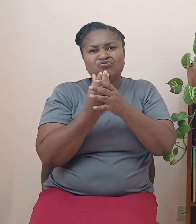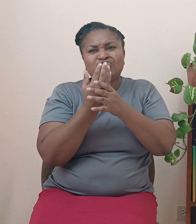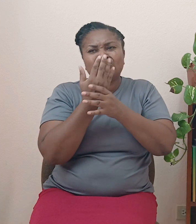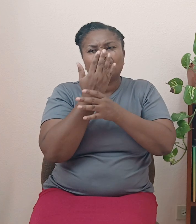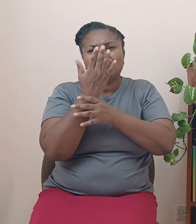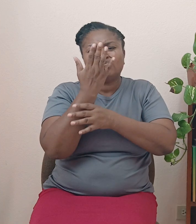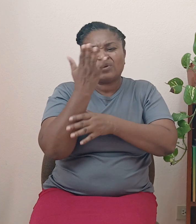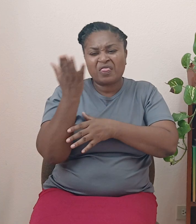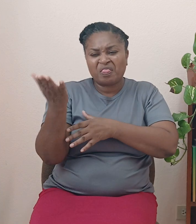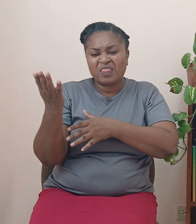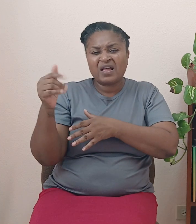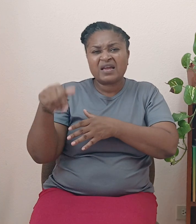Question 9.